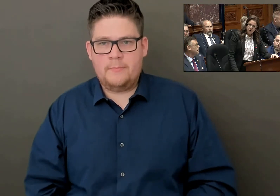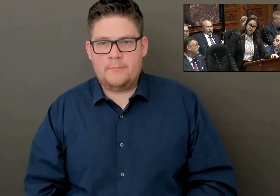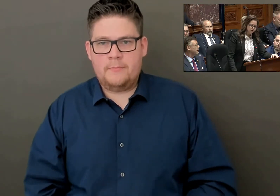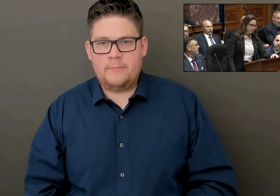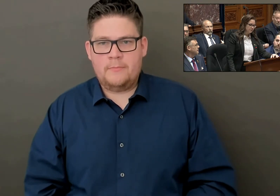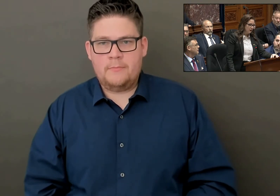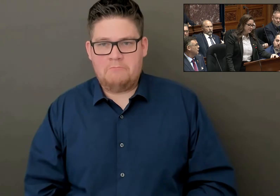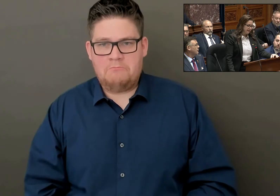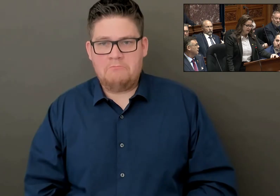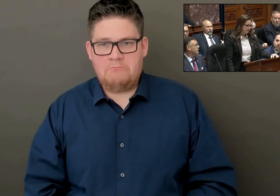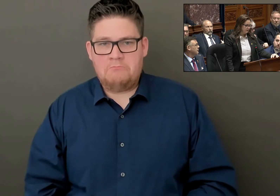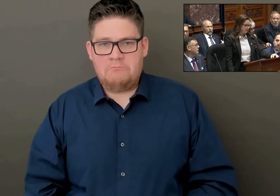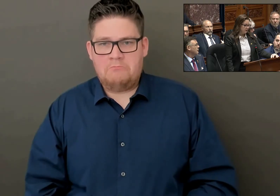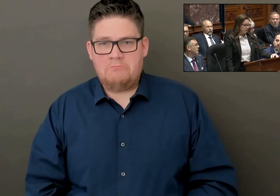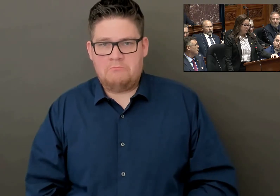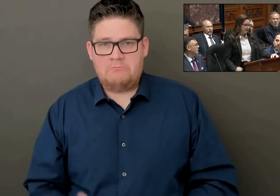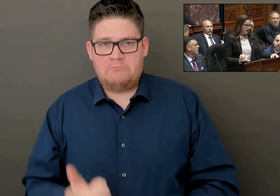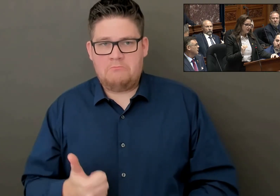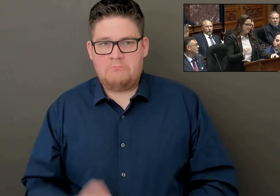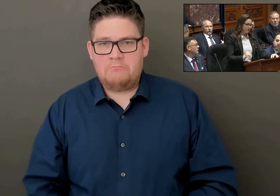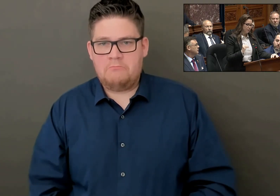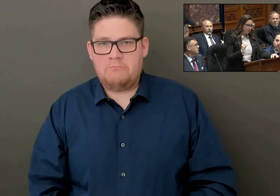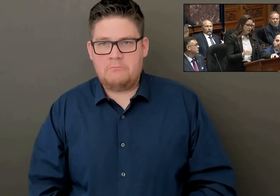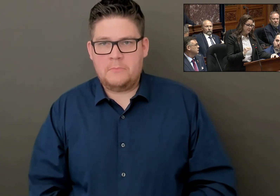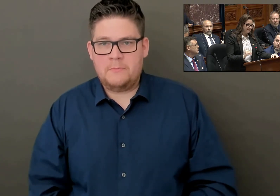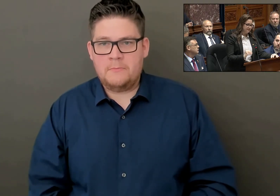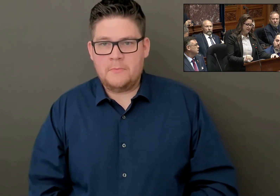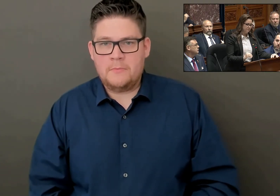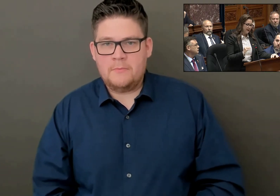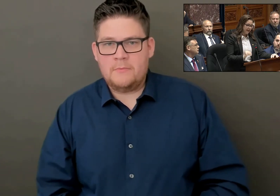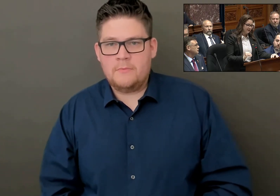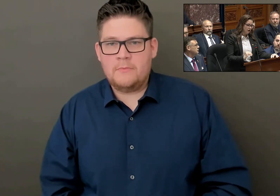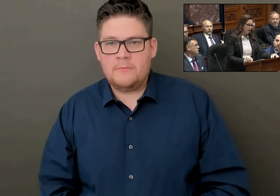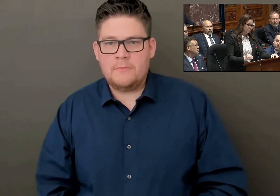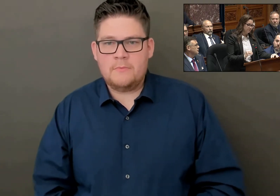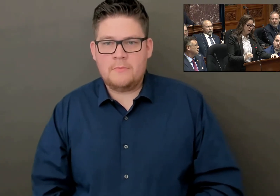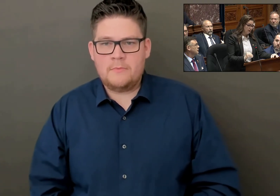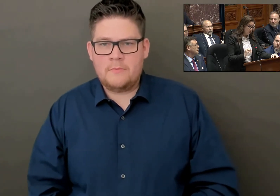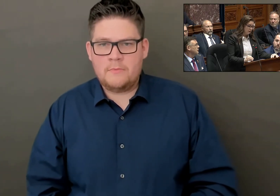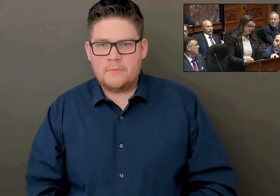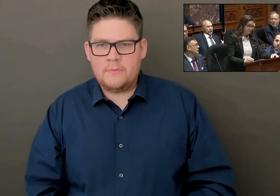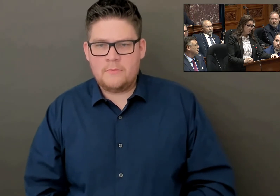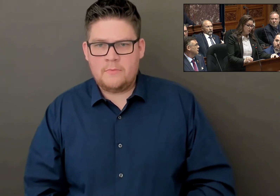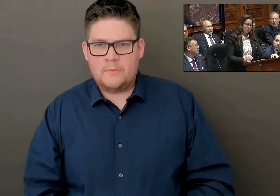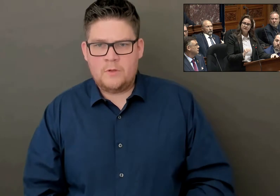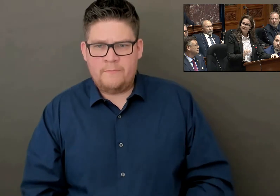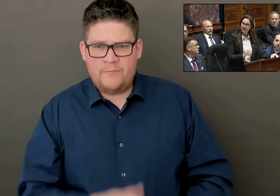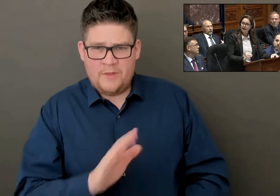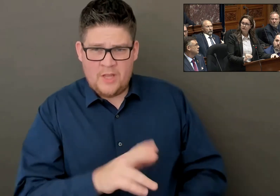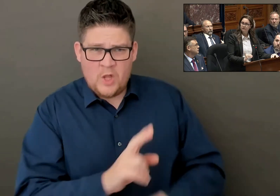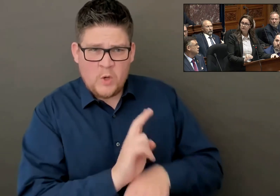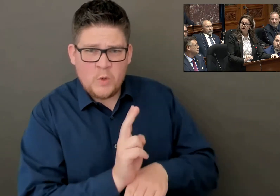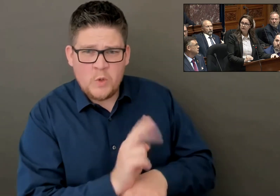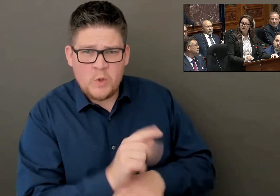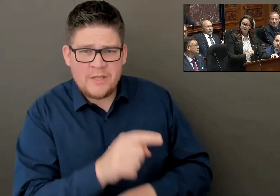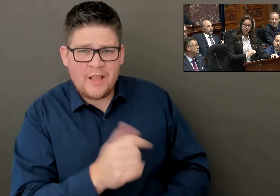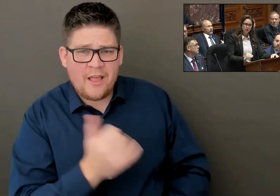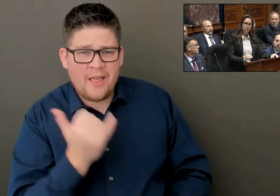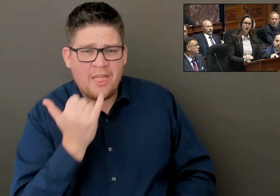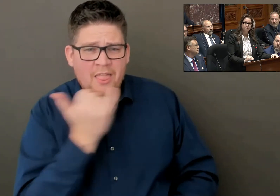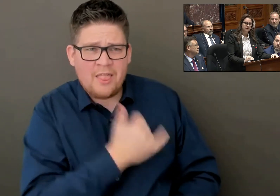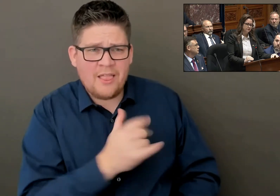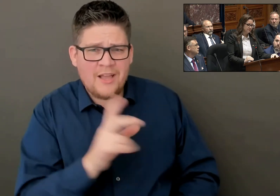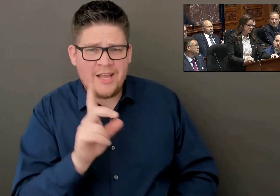You cannot use flawed data. You cannot compare rural BC paid call halls with Seattle.